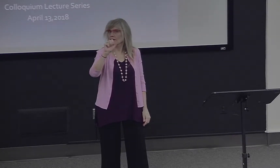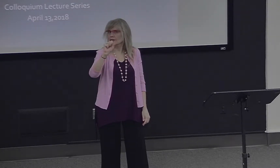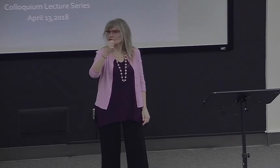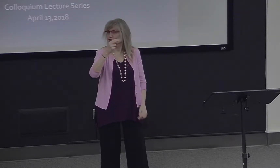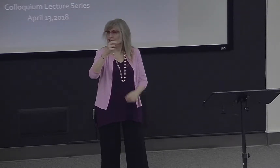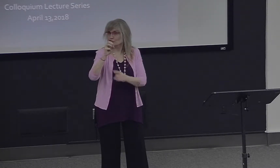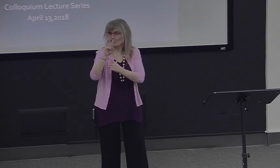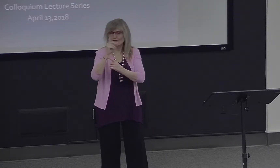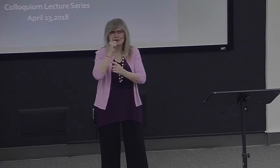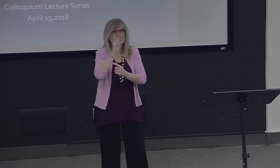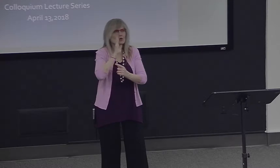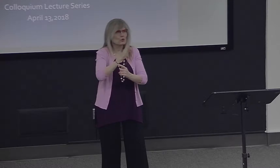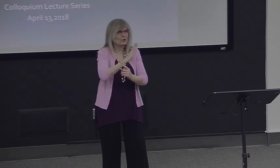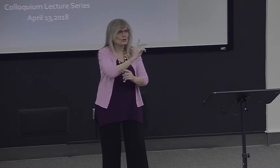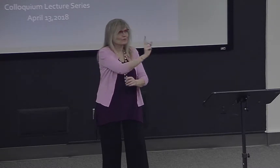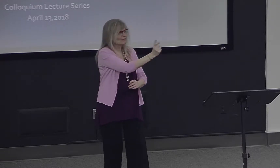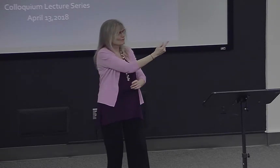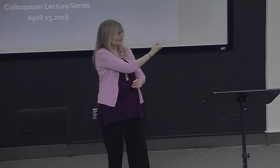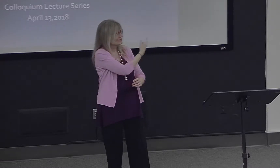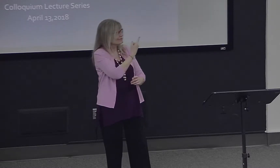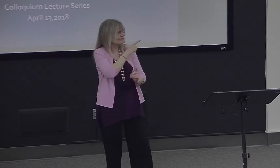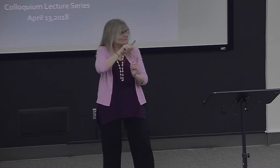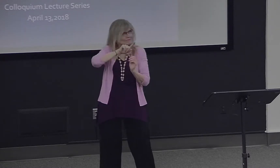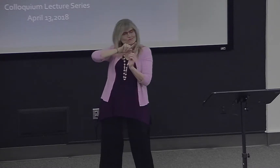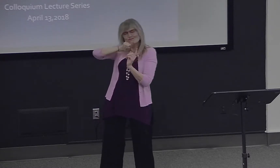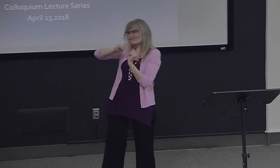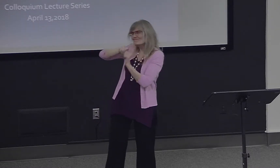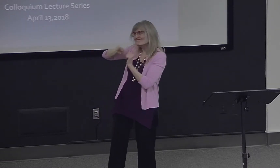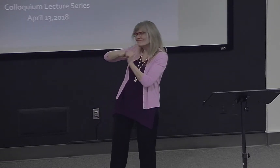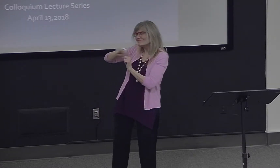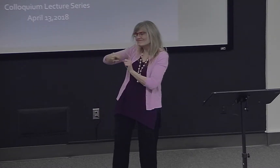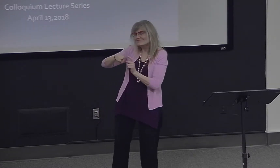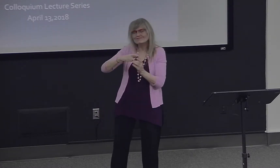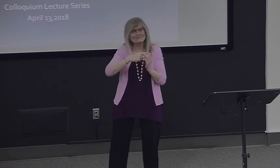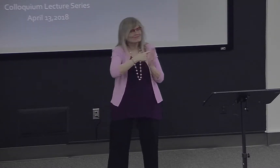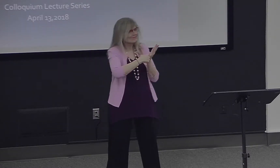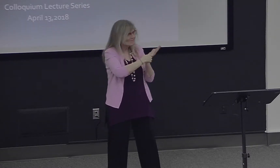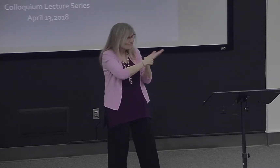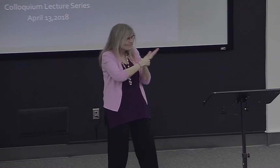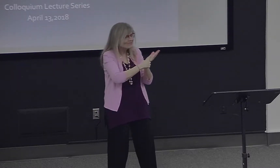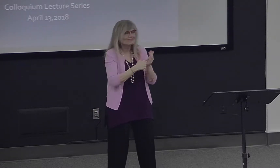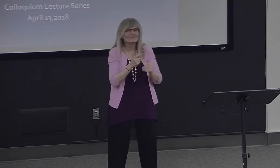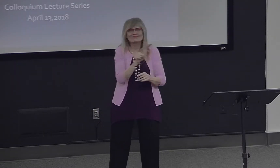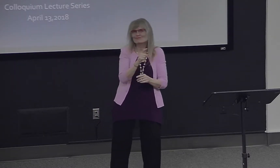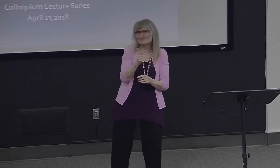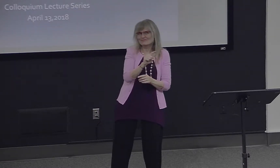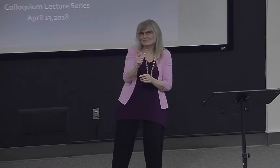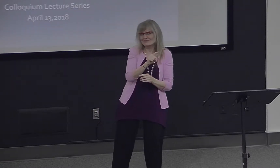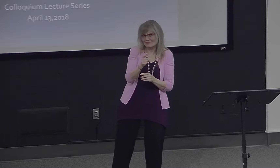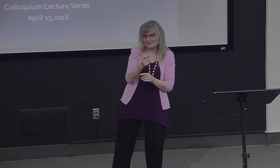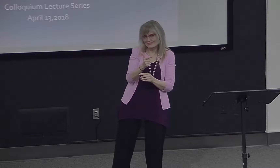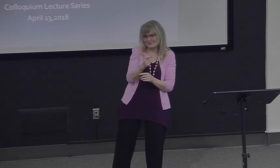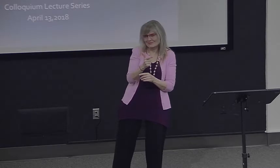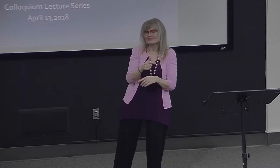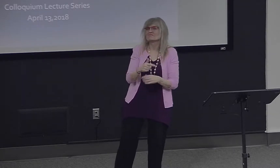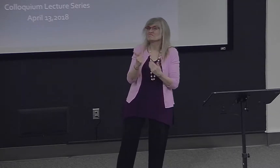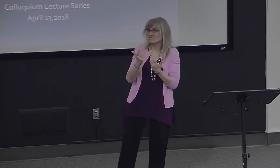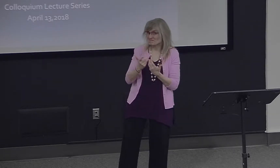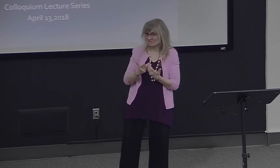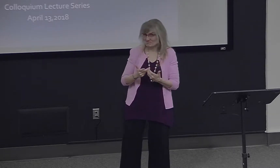After that, we will invite Dr. Emily Shaw as a respondent to initiate some discussion with